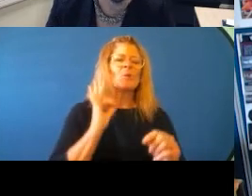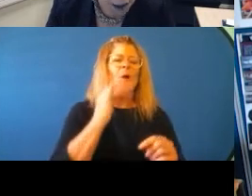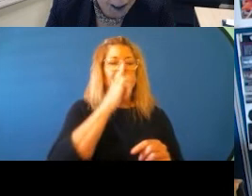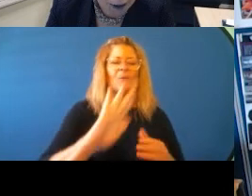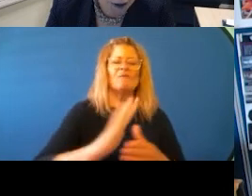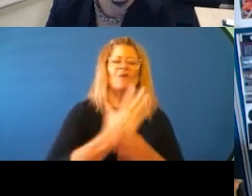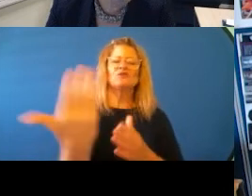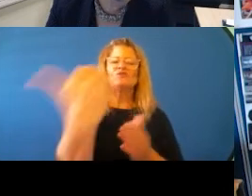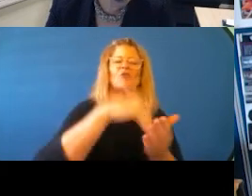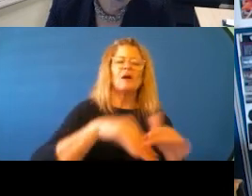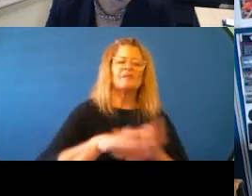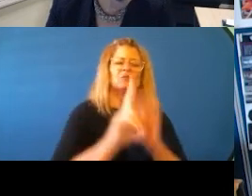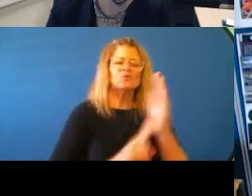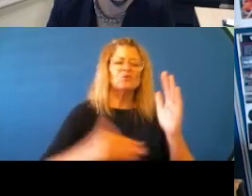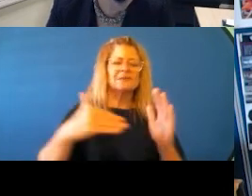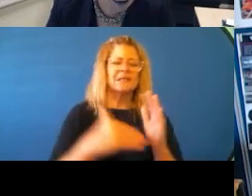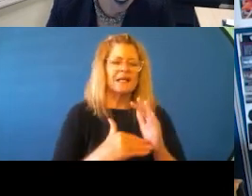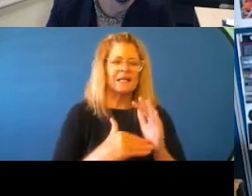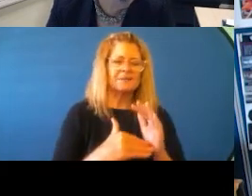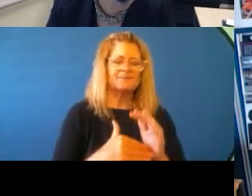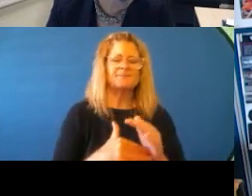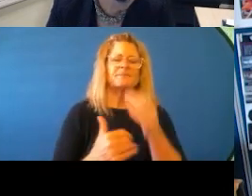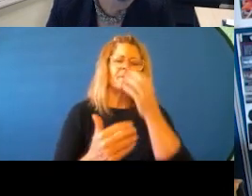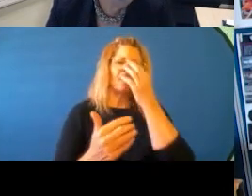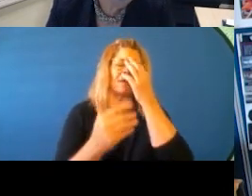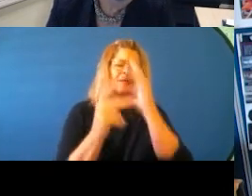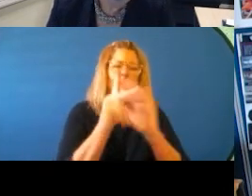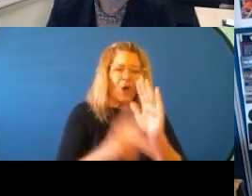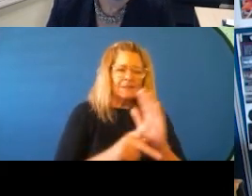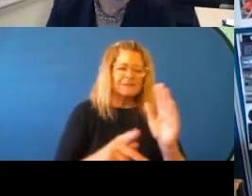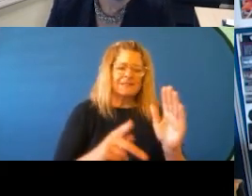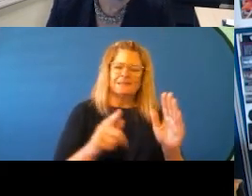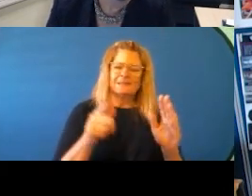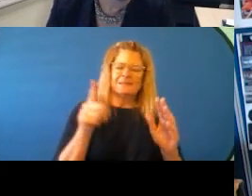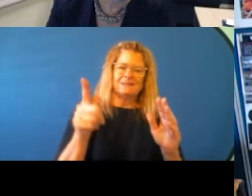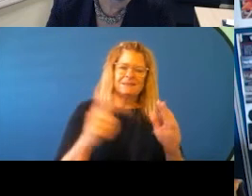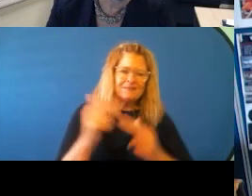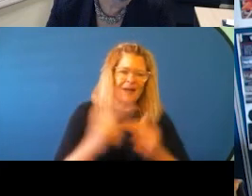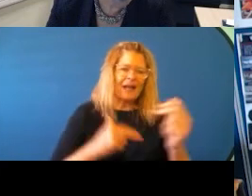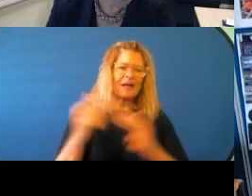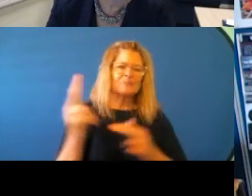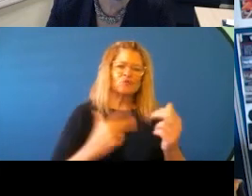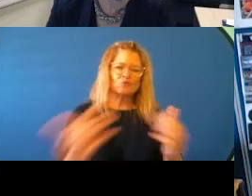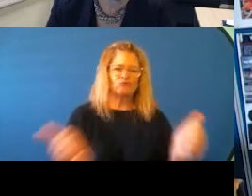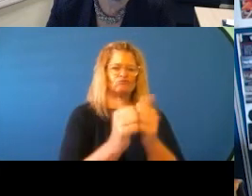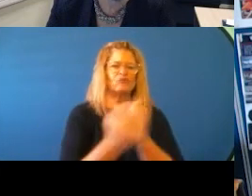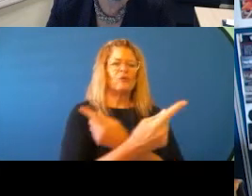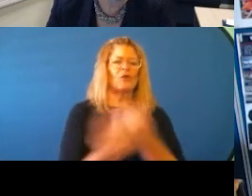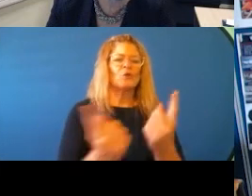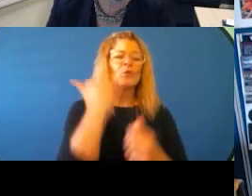colonisation and then subsequent government policies have had on Māori women. Because like your women, our women